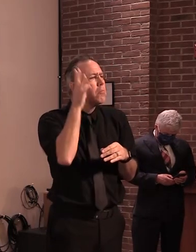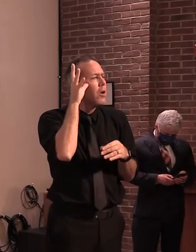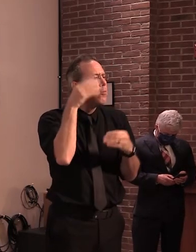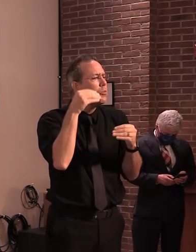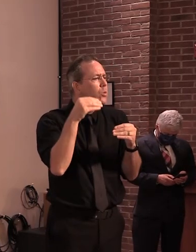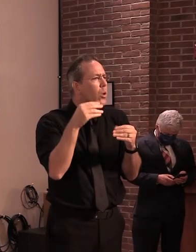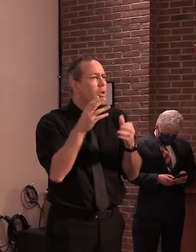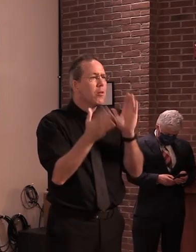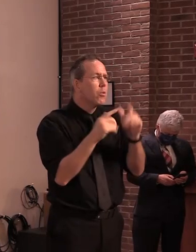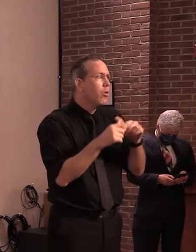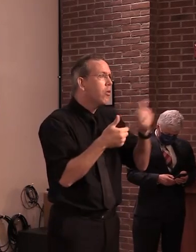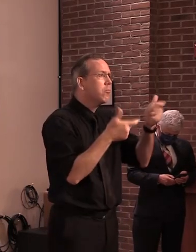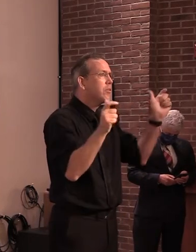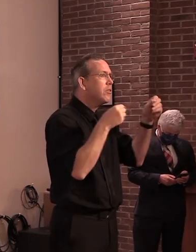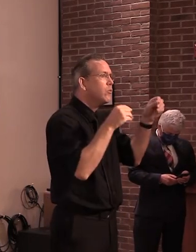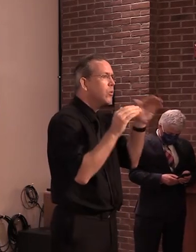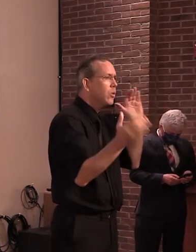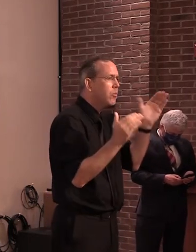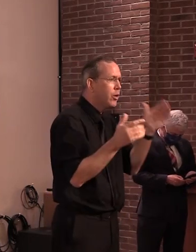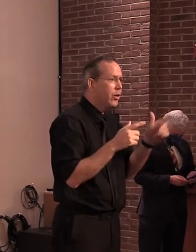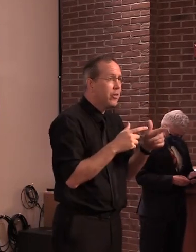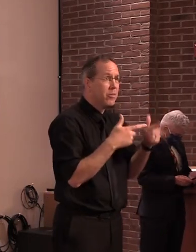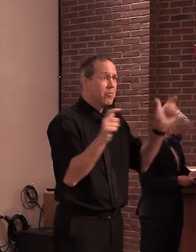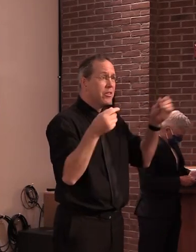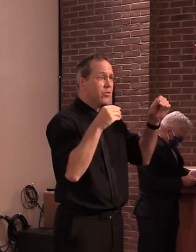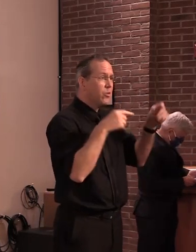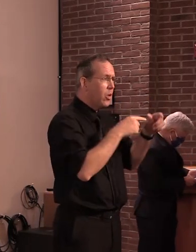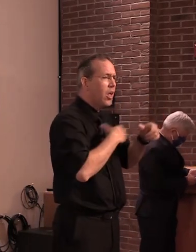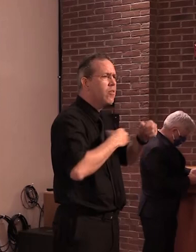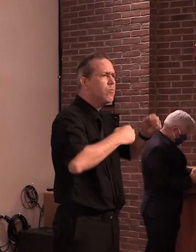there's plenty of room for people usually to move around